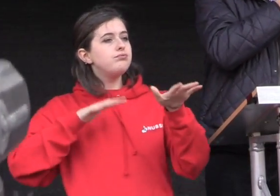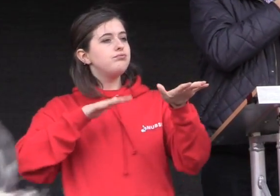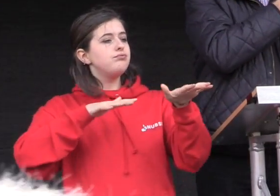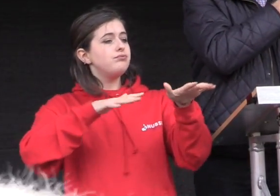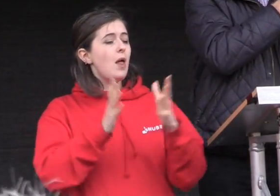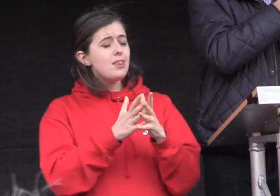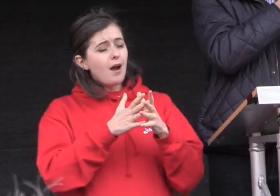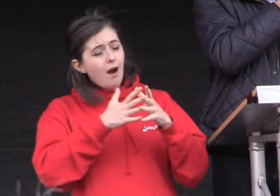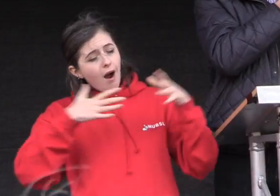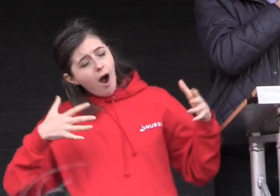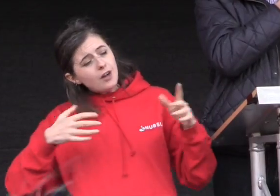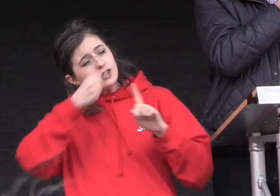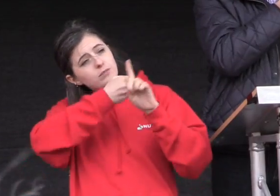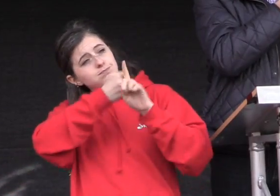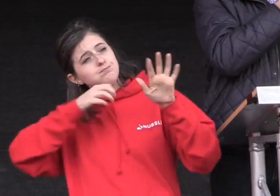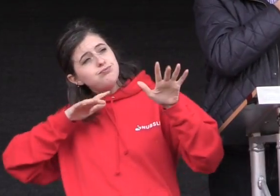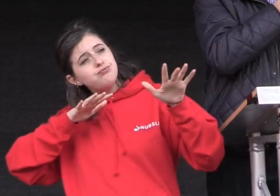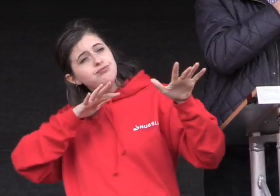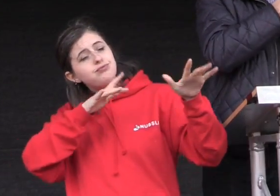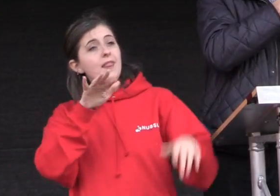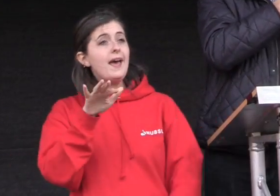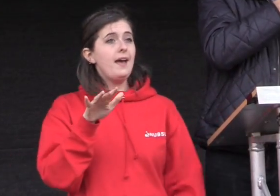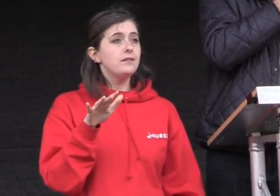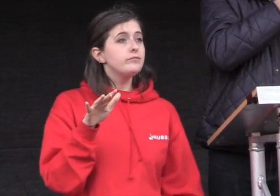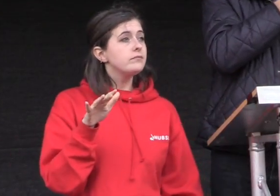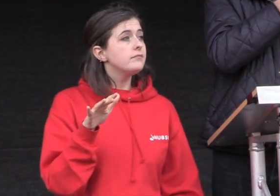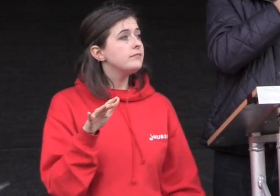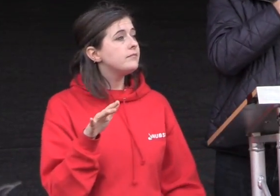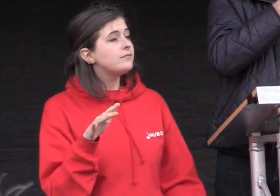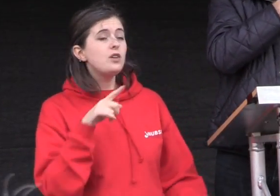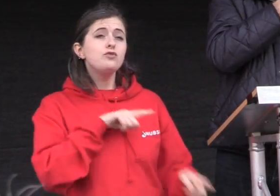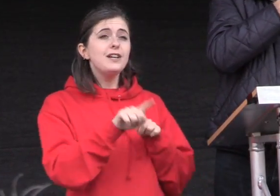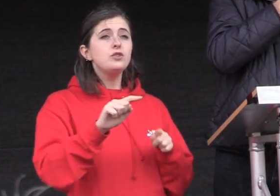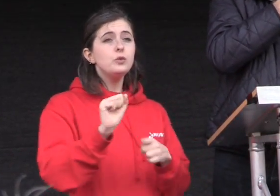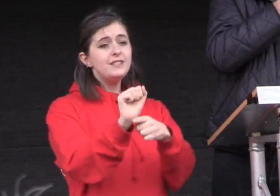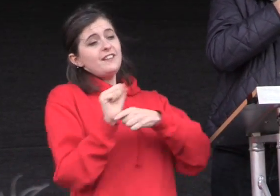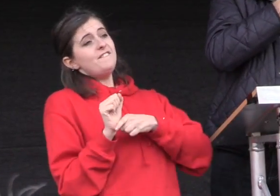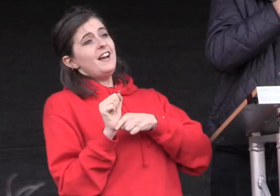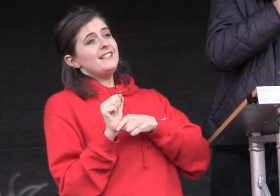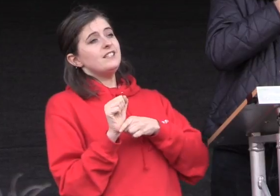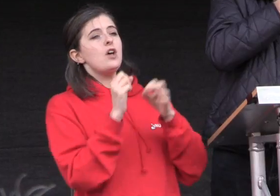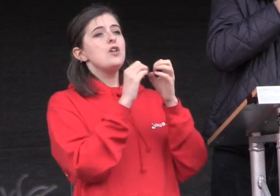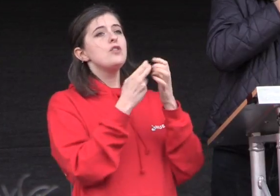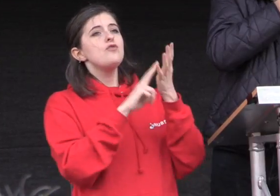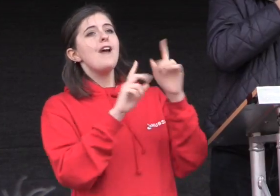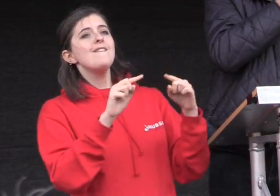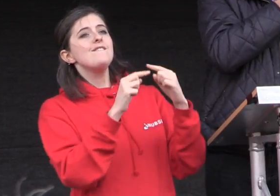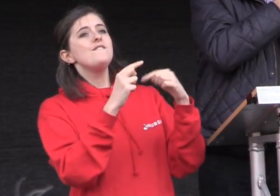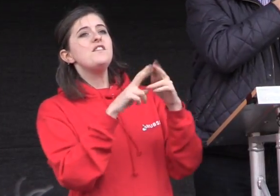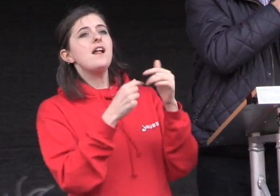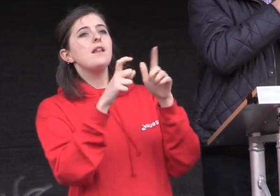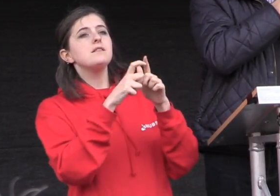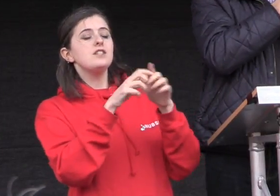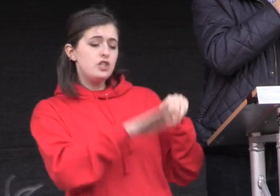largest demonstration that has ever been seen in Leicester, defending the Glenfield Children's